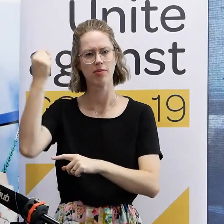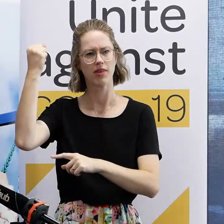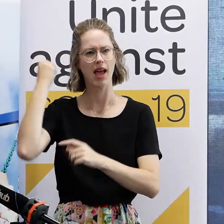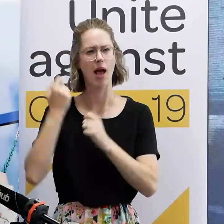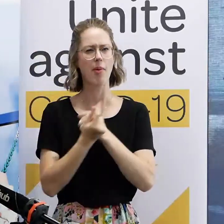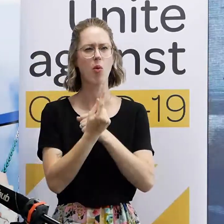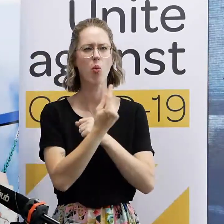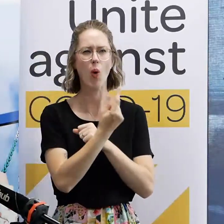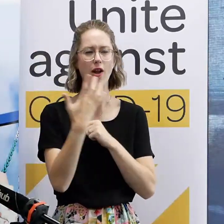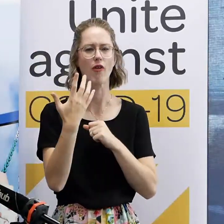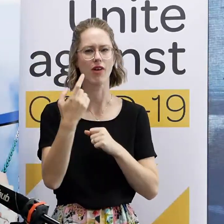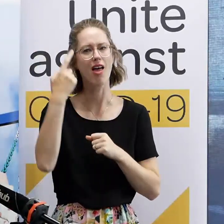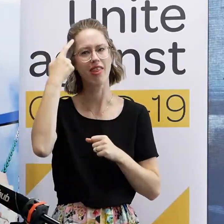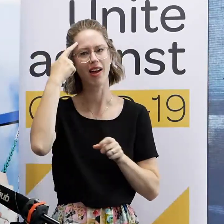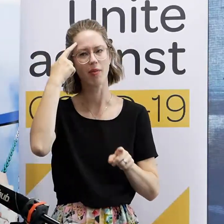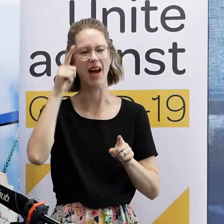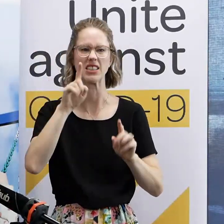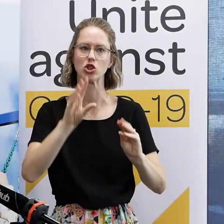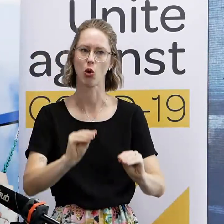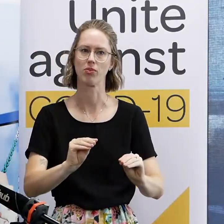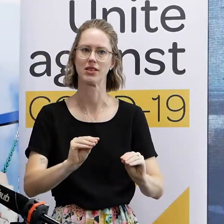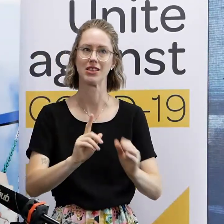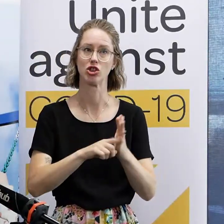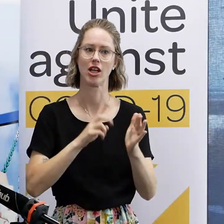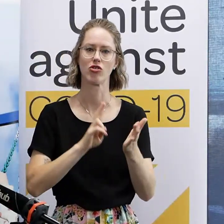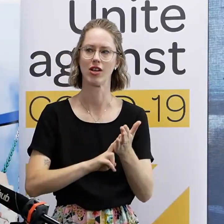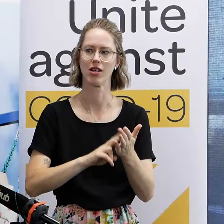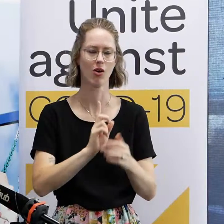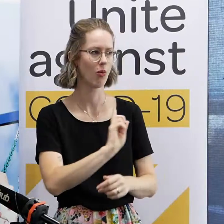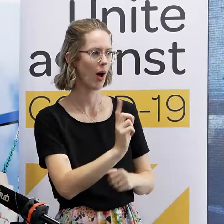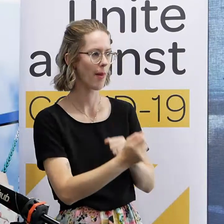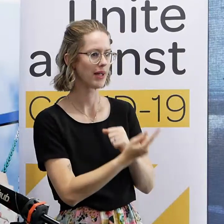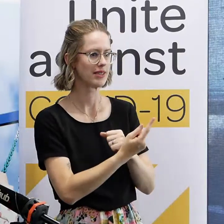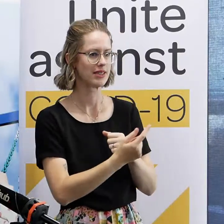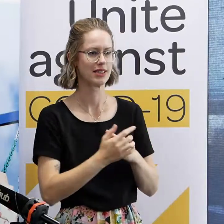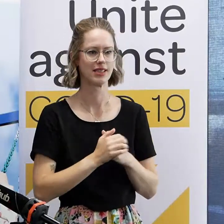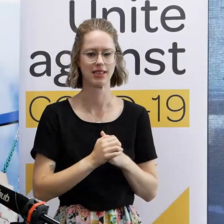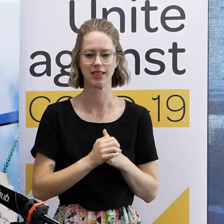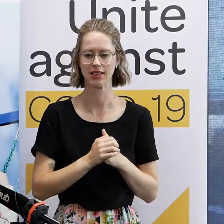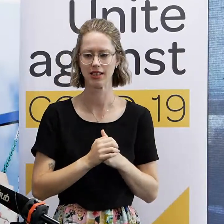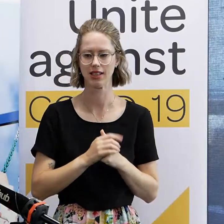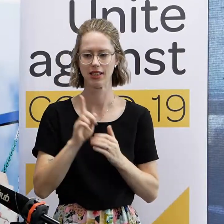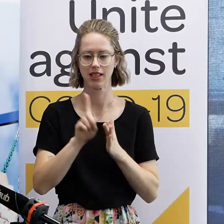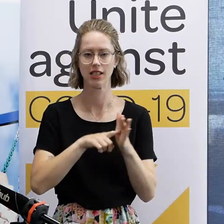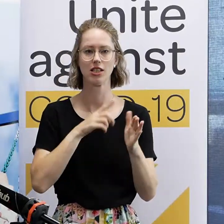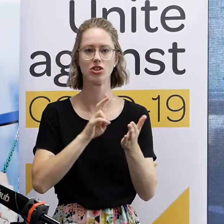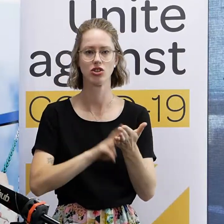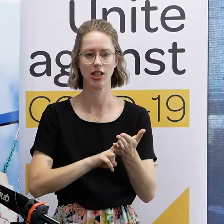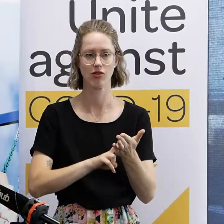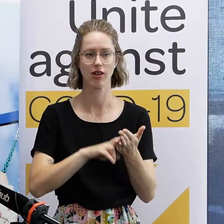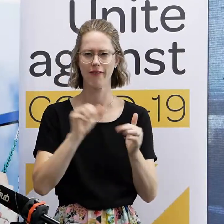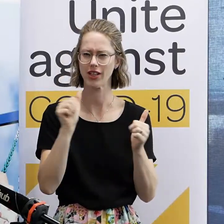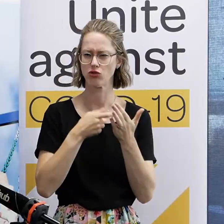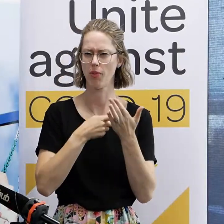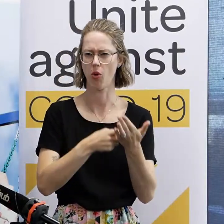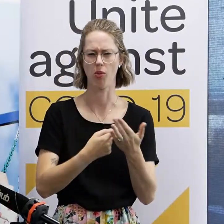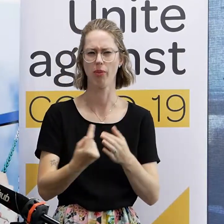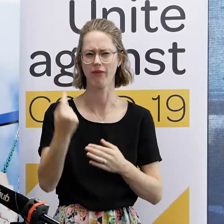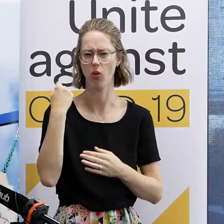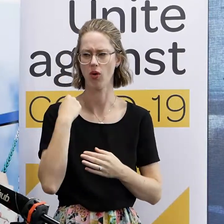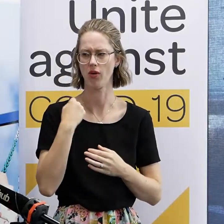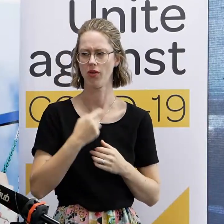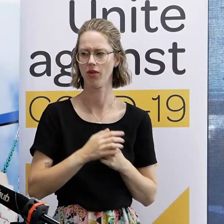happen once previously, and that was stopped in January. Oh, what happened? So in January, which has been reported in the media